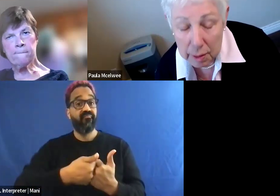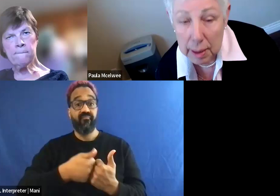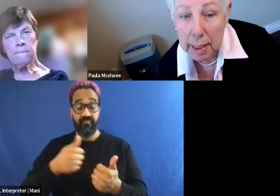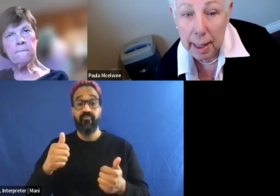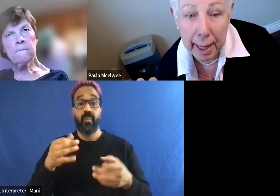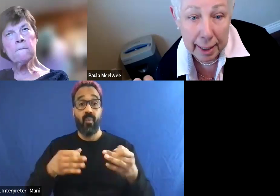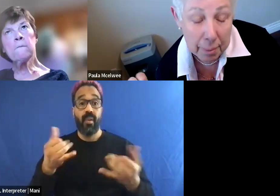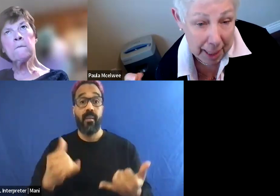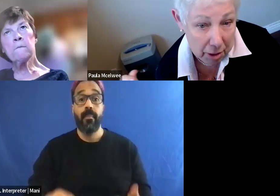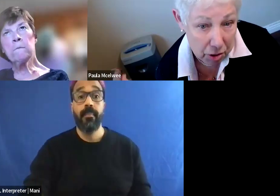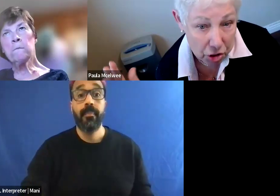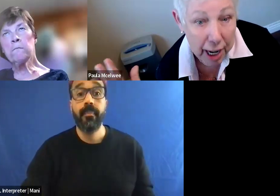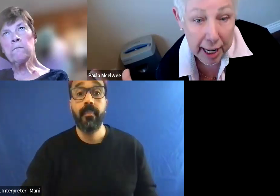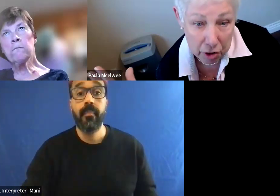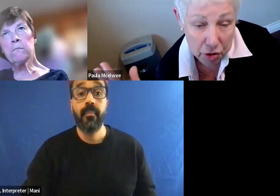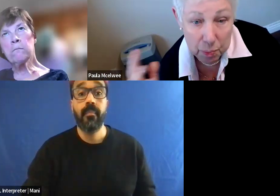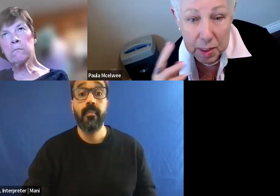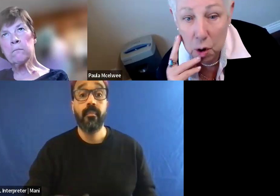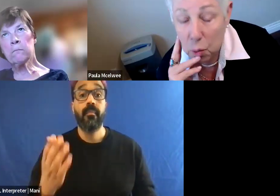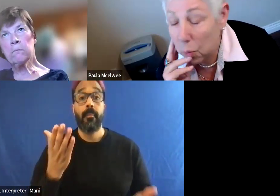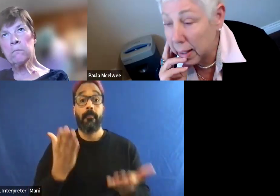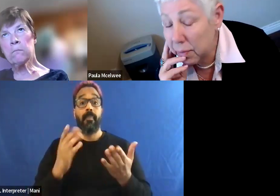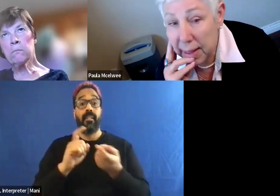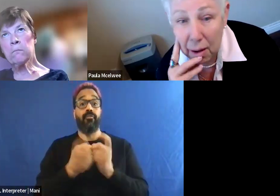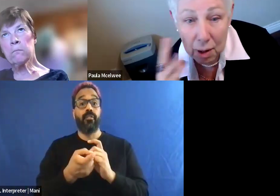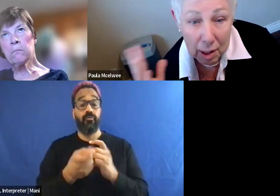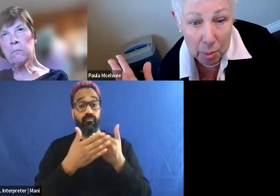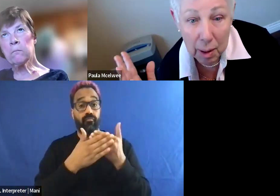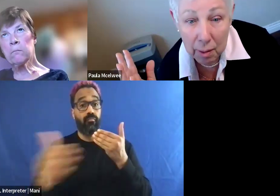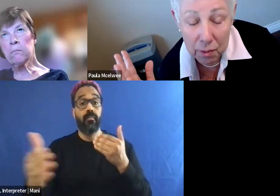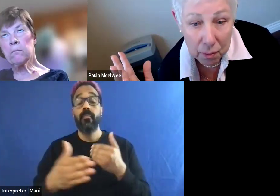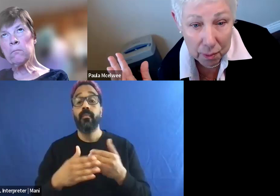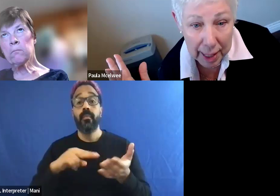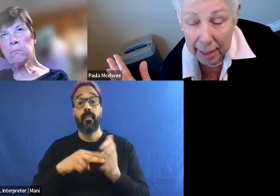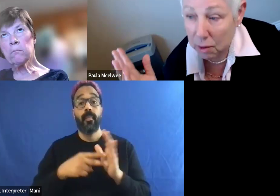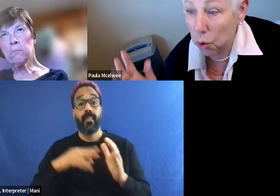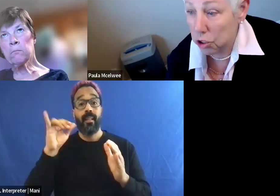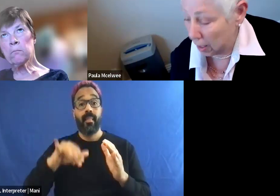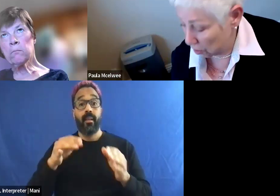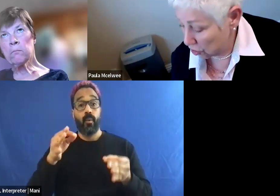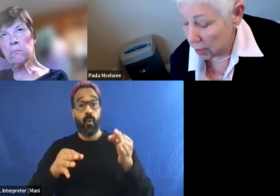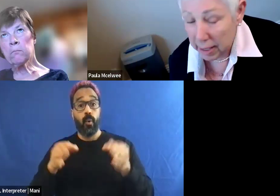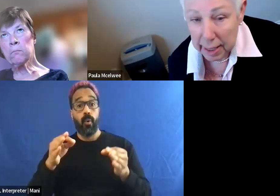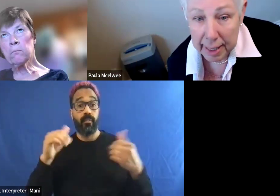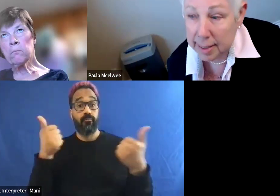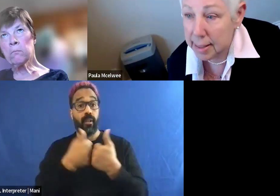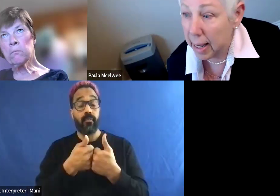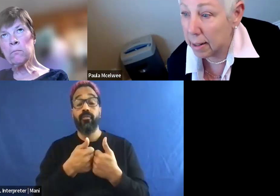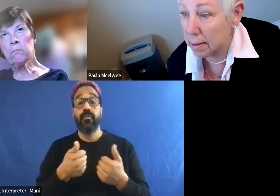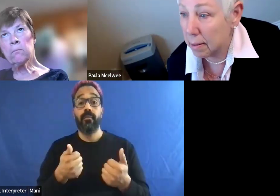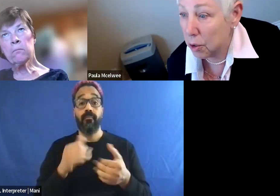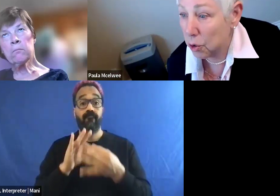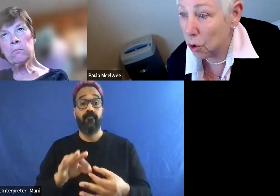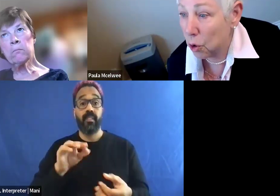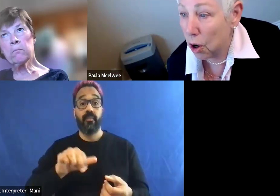court and it may change. So if the outcome of that court challenge is